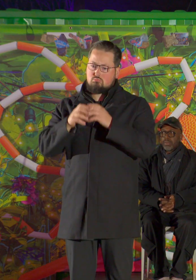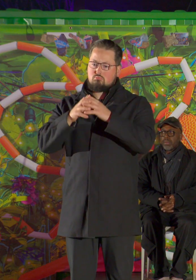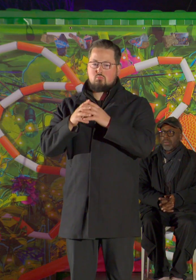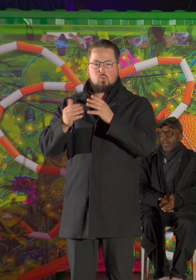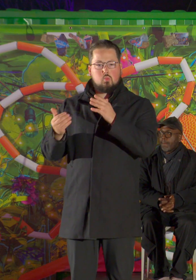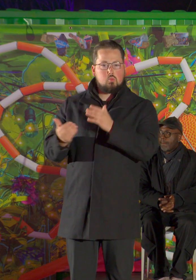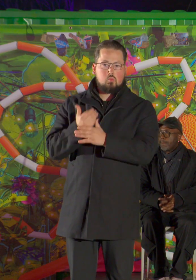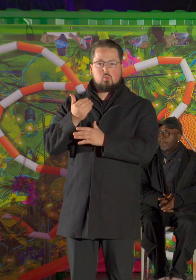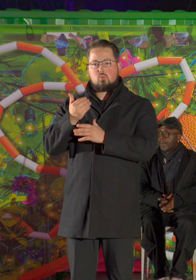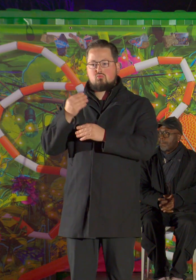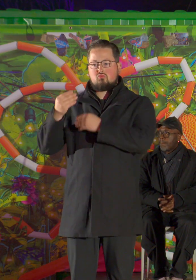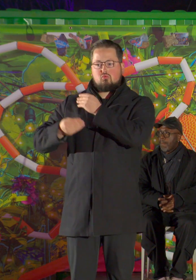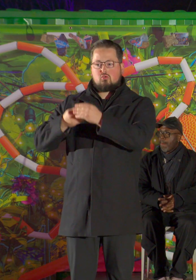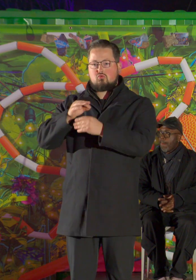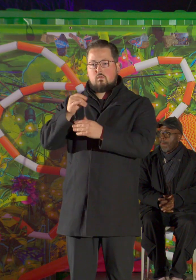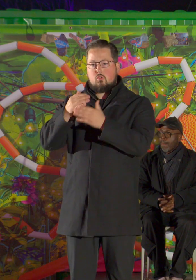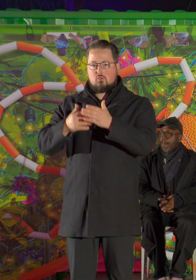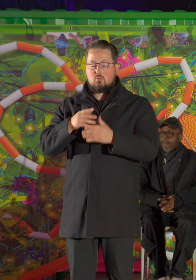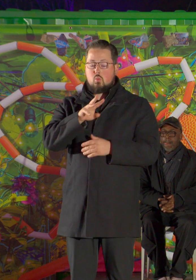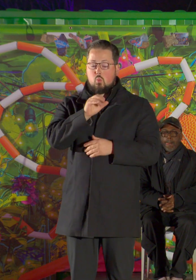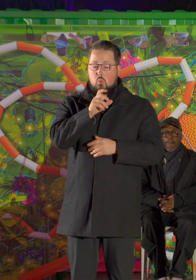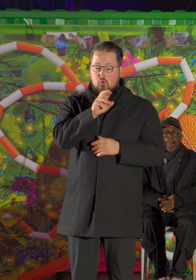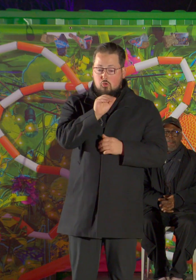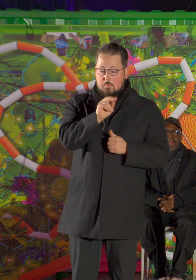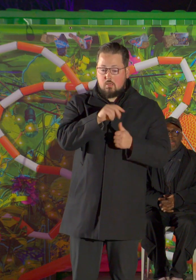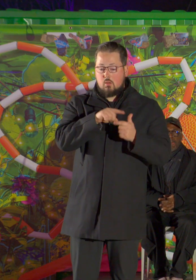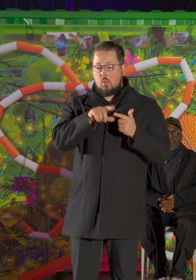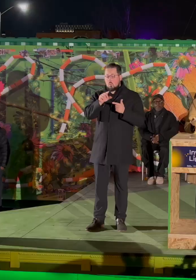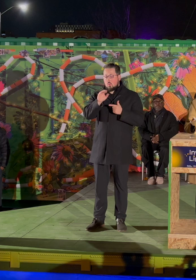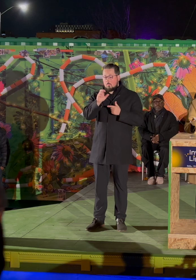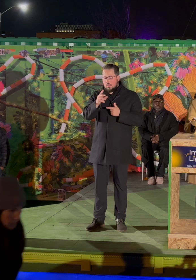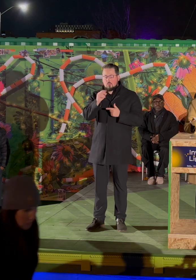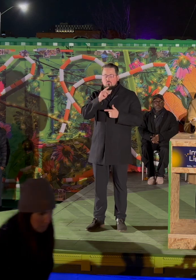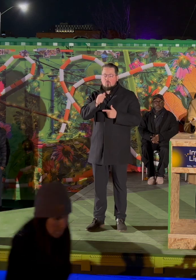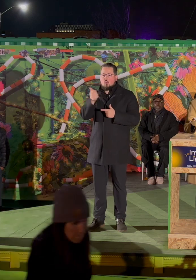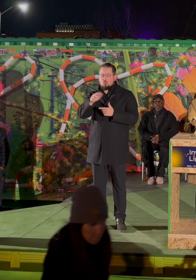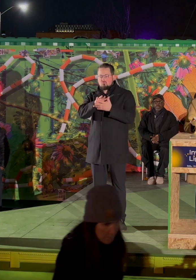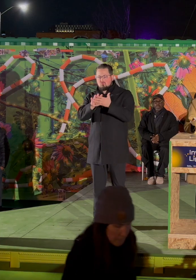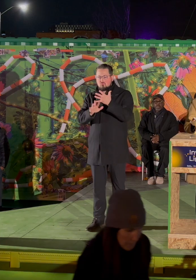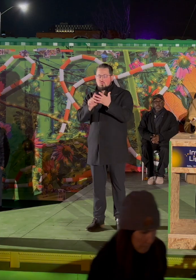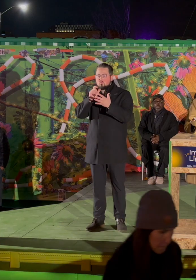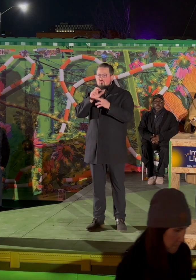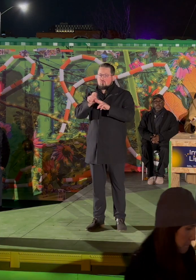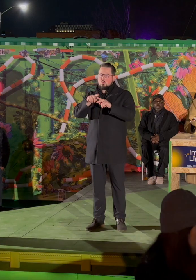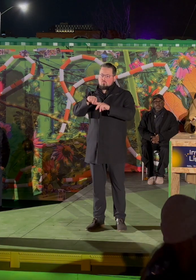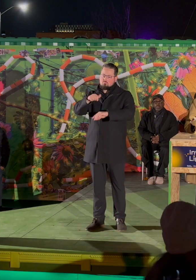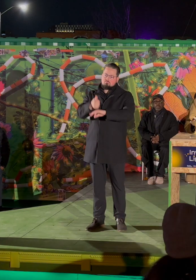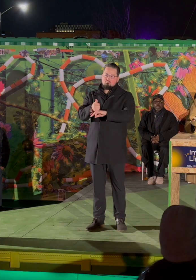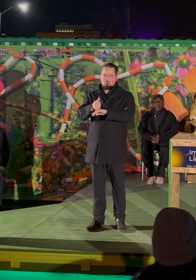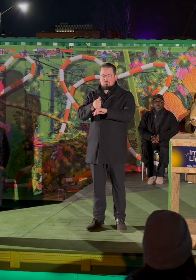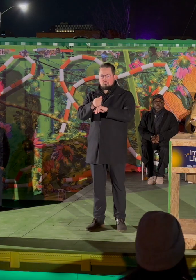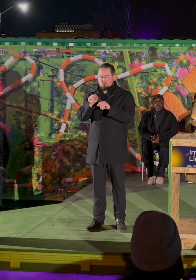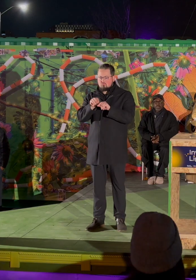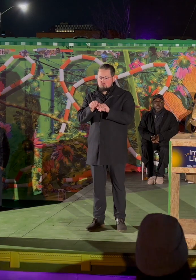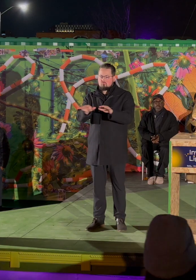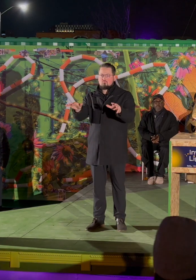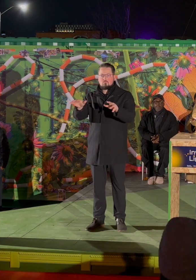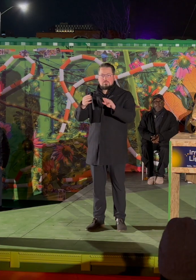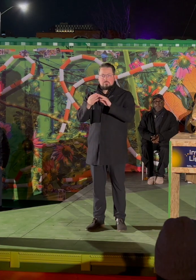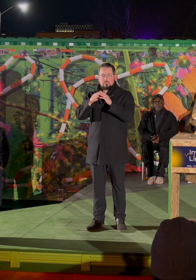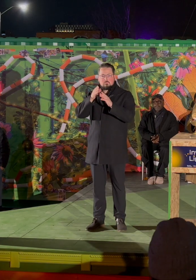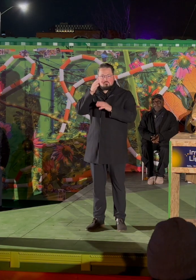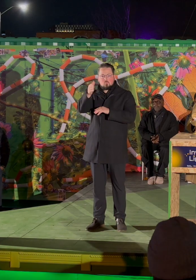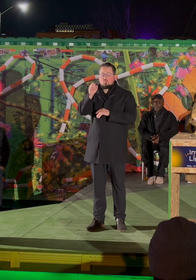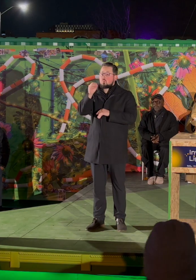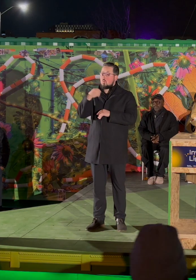generation of artists like Wickerham and Lomax and so many others who are helping to shape the city's future. So thank you all so